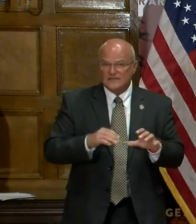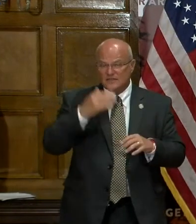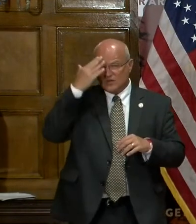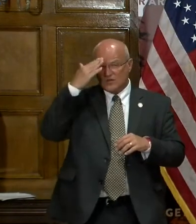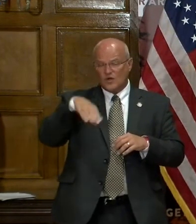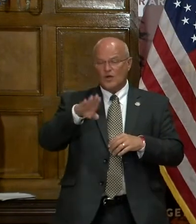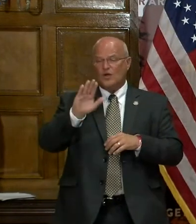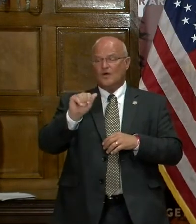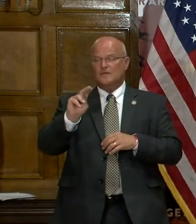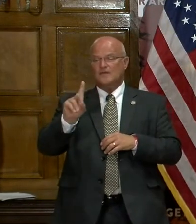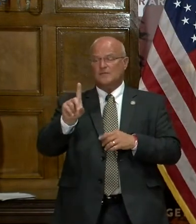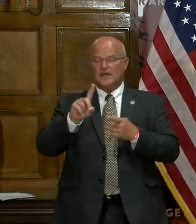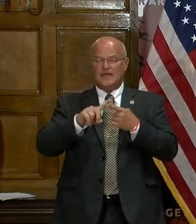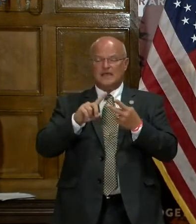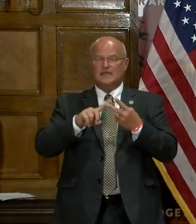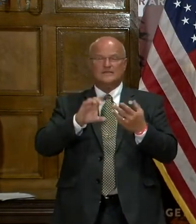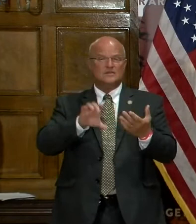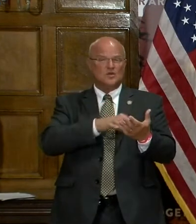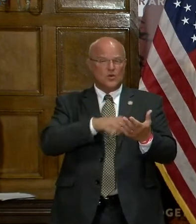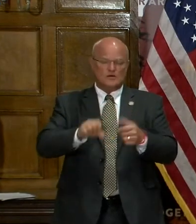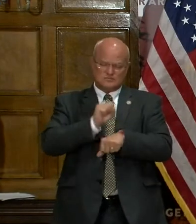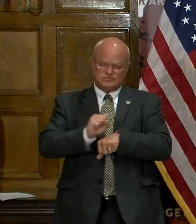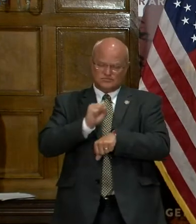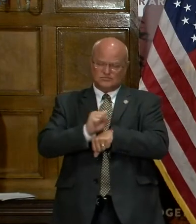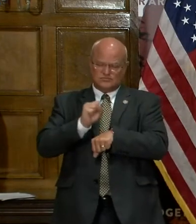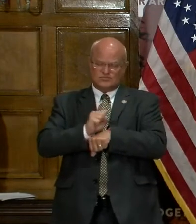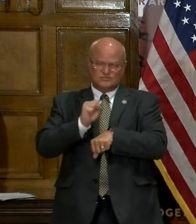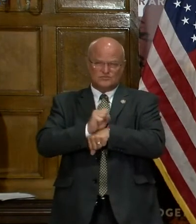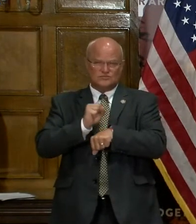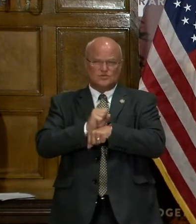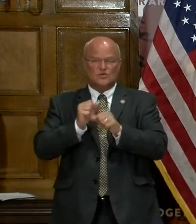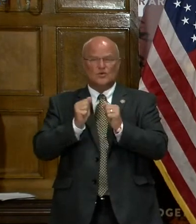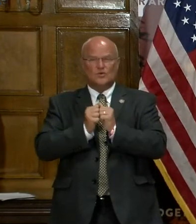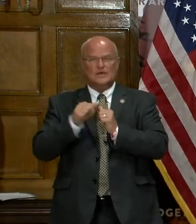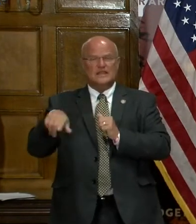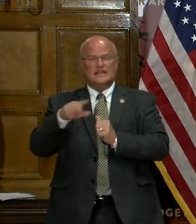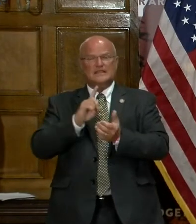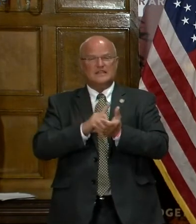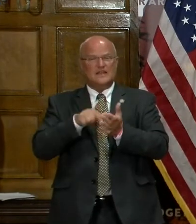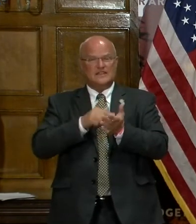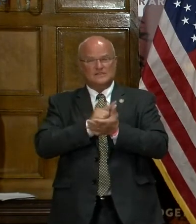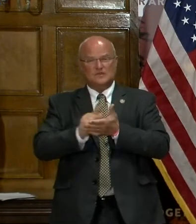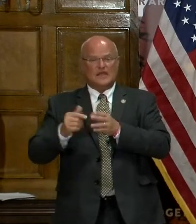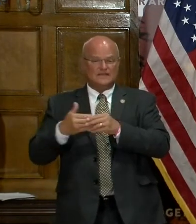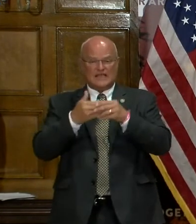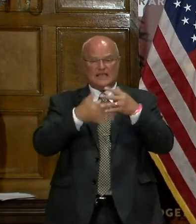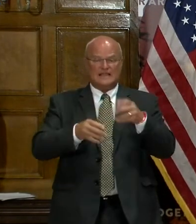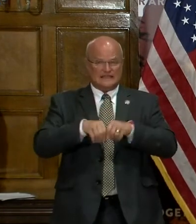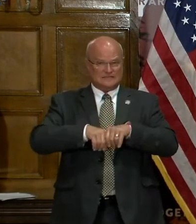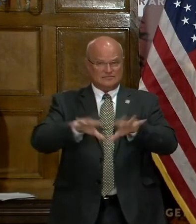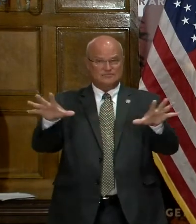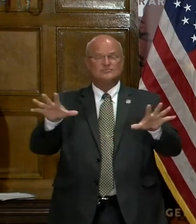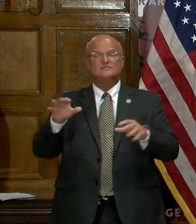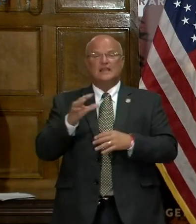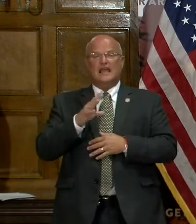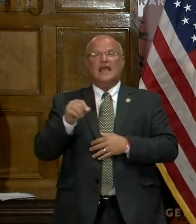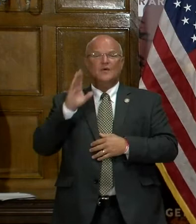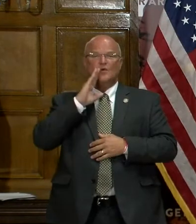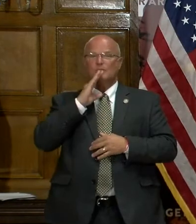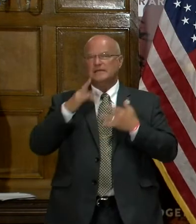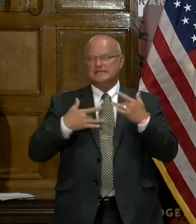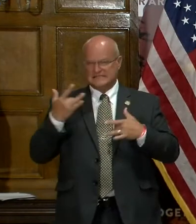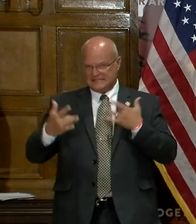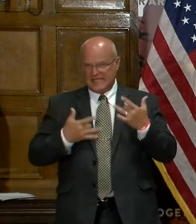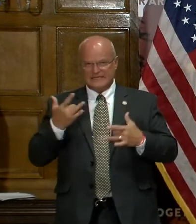choir people have worked with Dr. Romero and his group of doctors this week, and they're going to have the guidelines out, and they're going to be